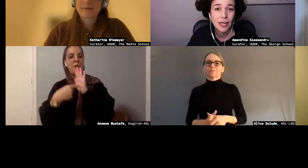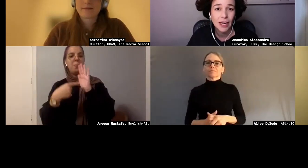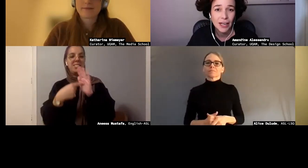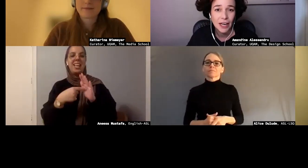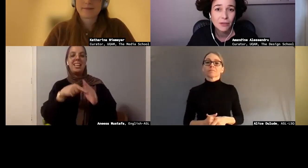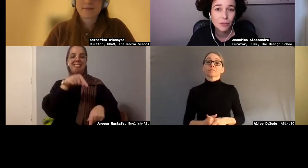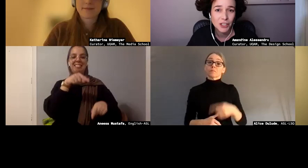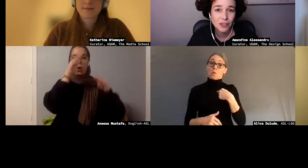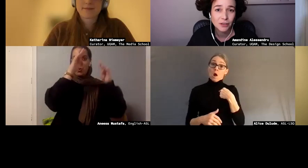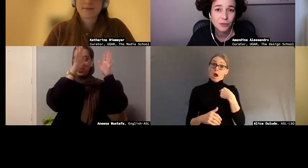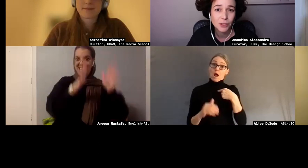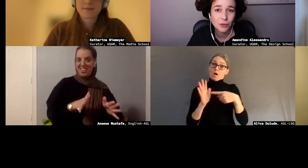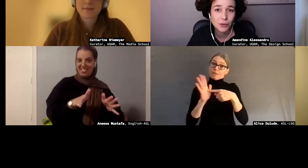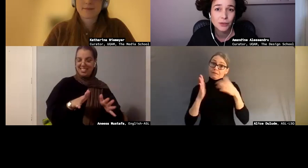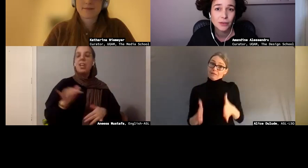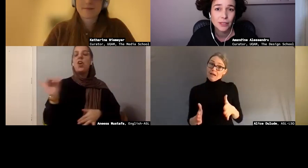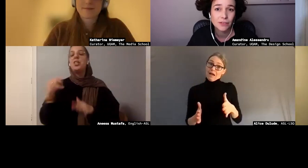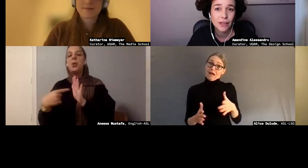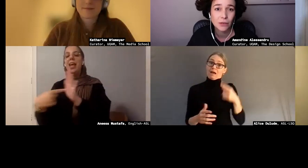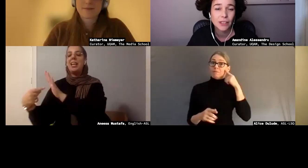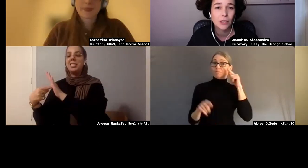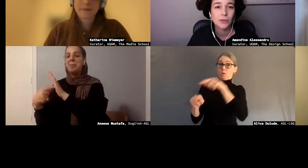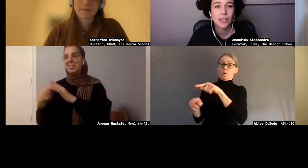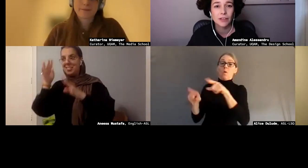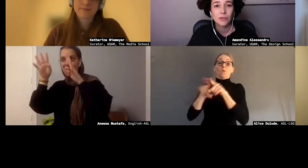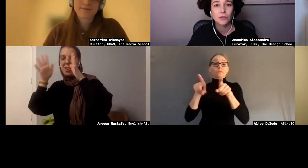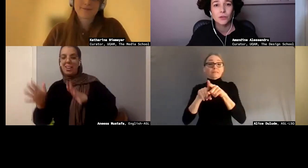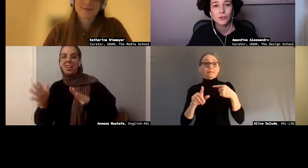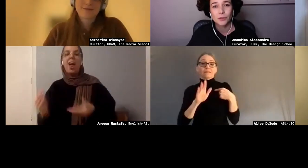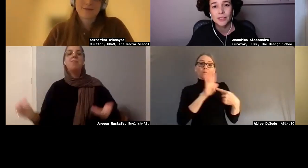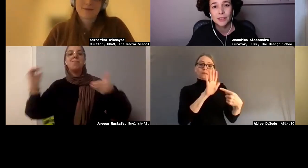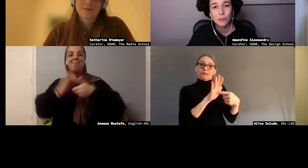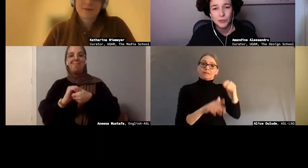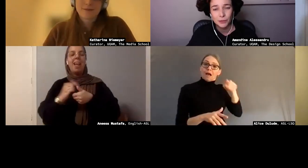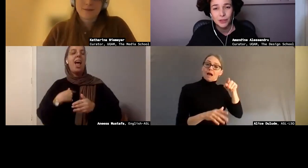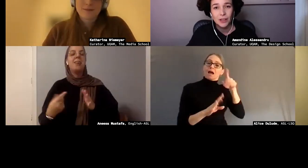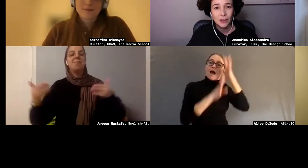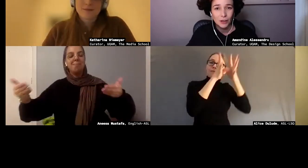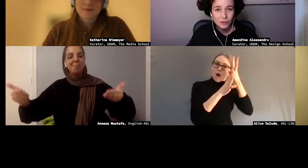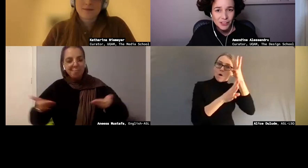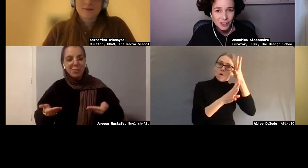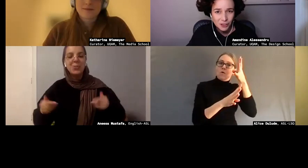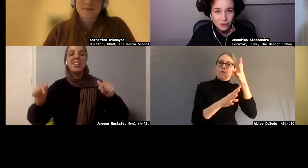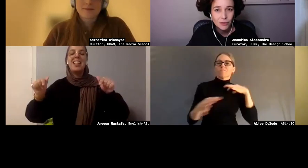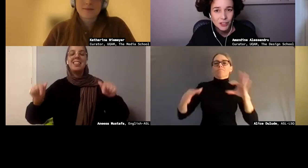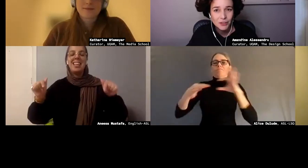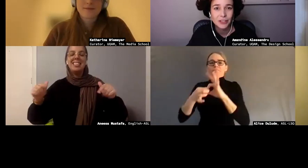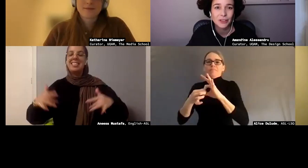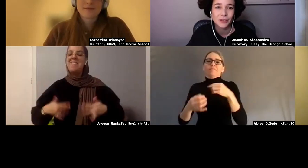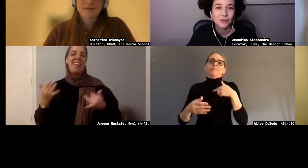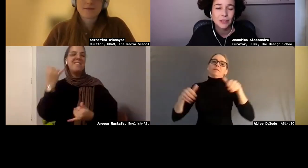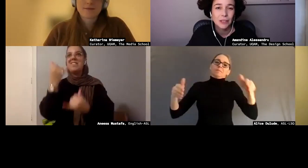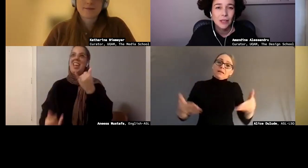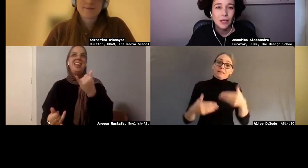exhibition, I have the pleasure to introduce this final and closing event of the Total Screen Symposium, a conversation with Sherry